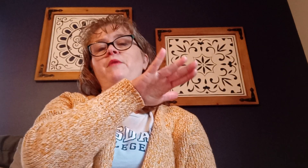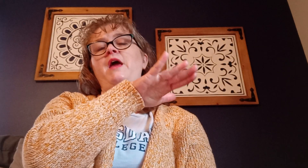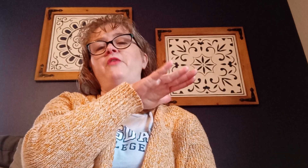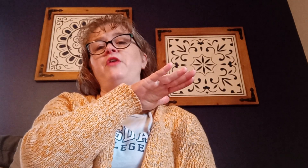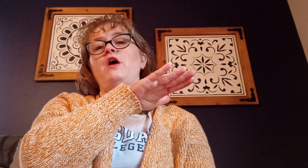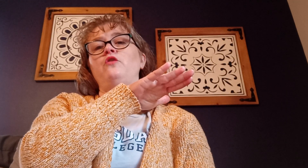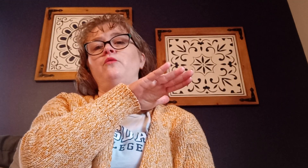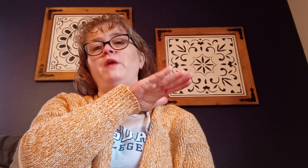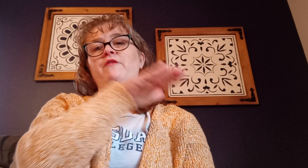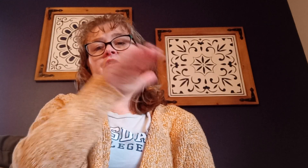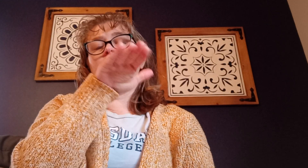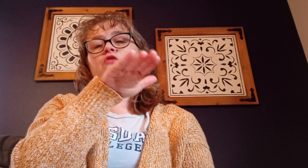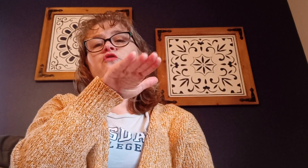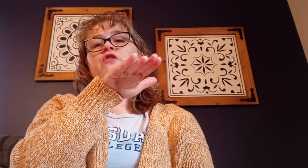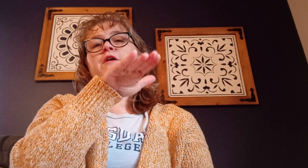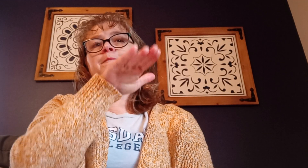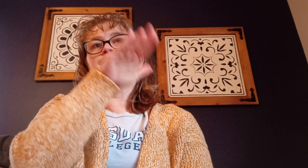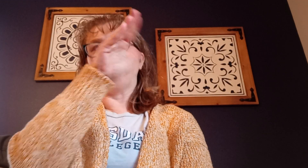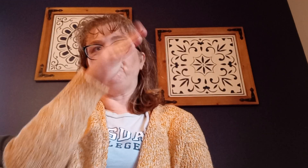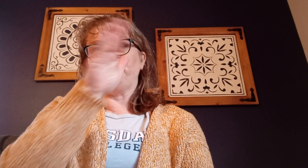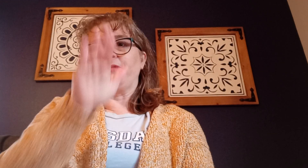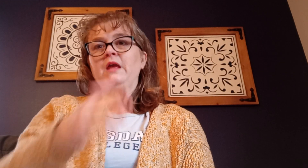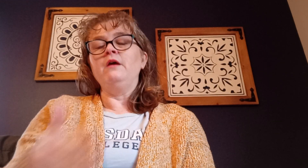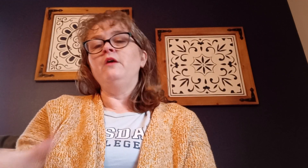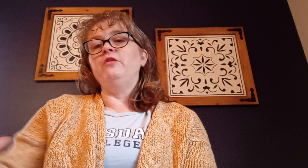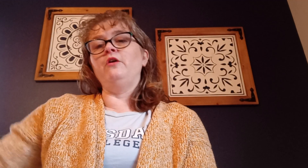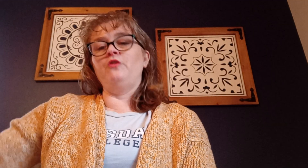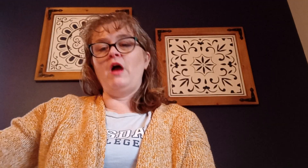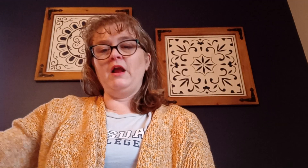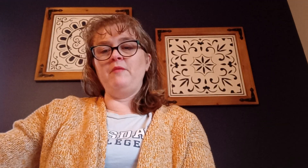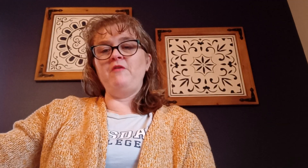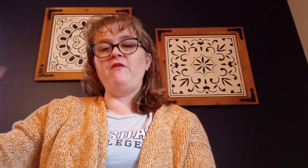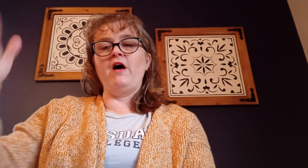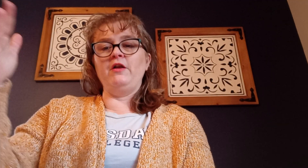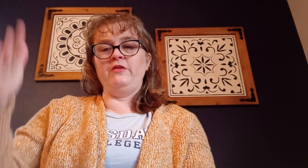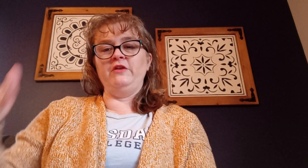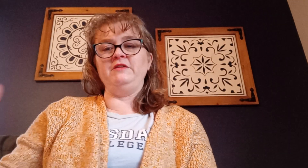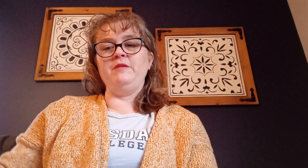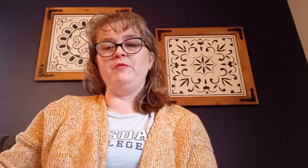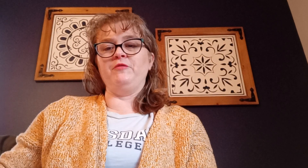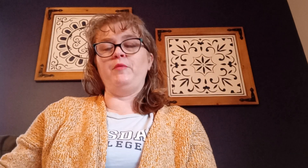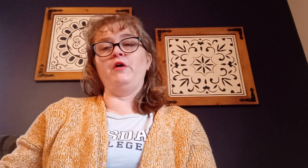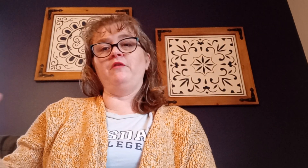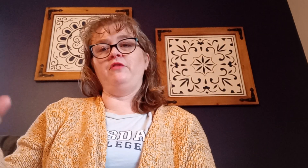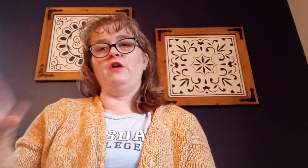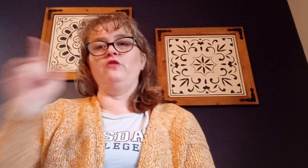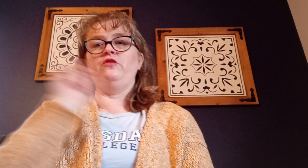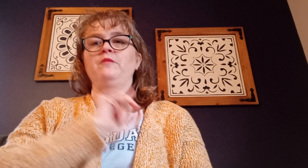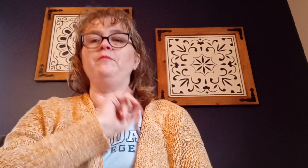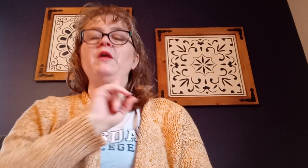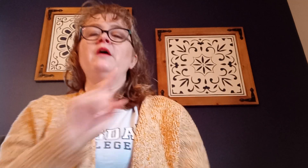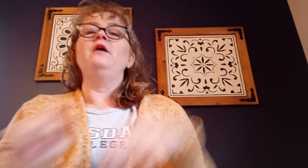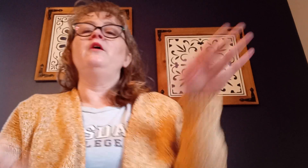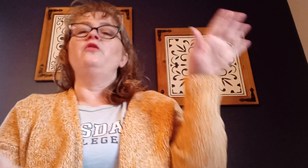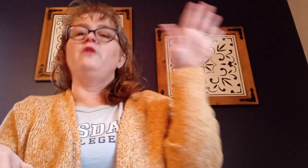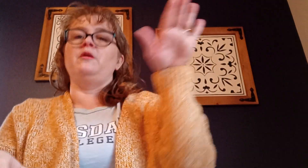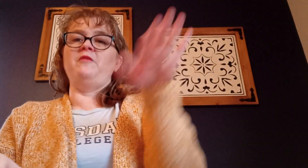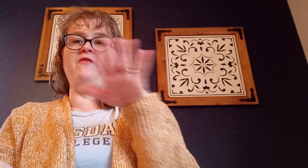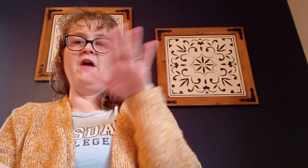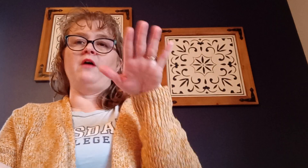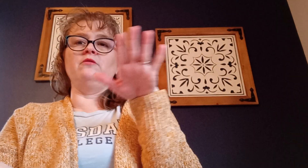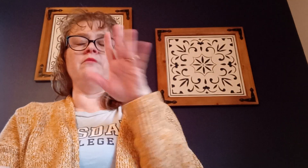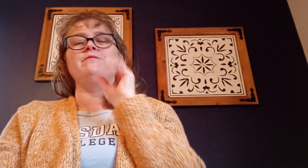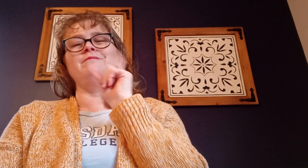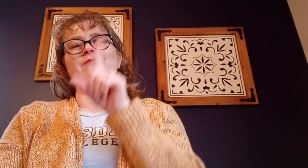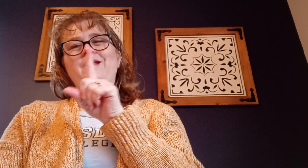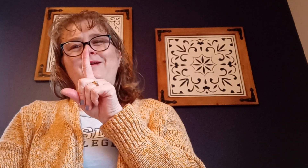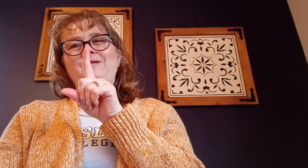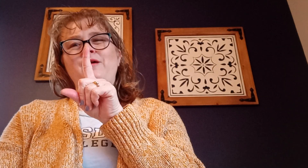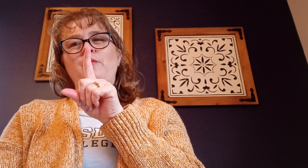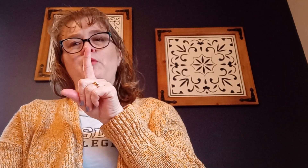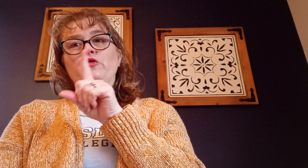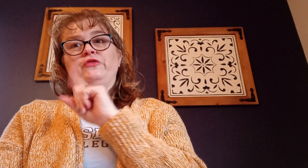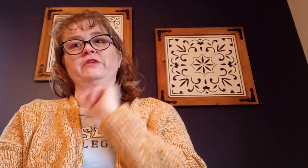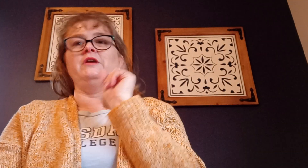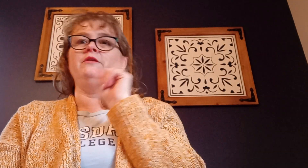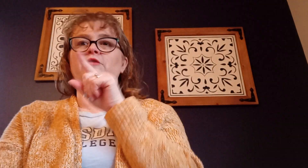have the ocean, they're not going to be found in the deepest part of the ocean. They're going to be found mostly. There's